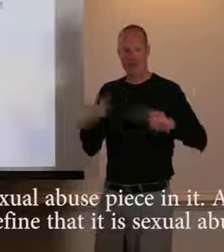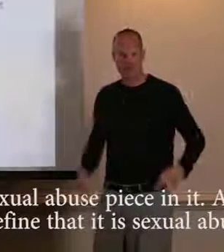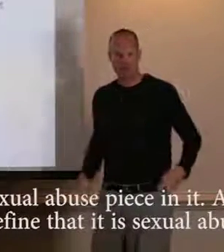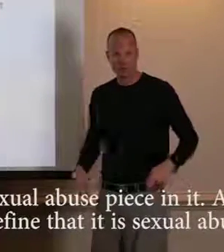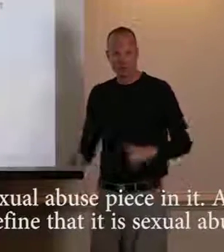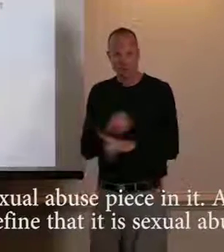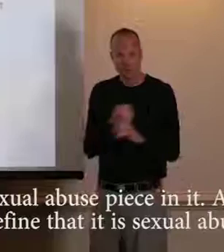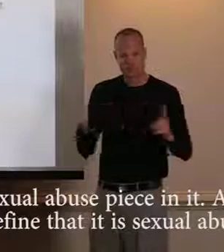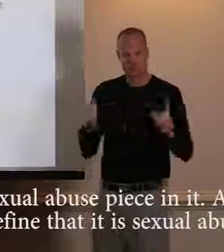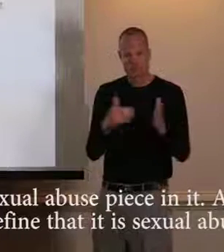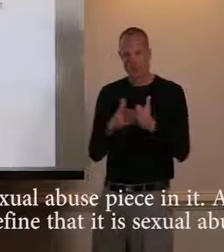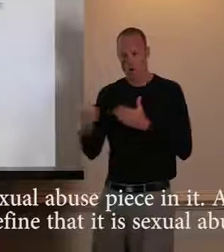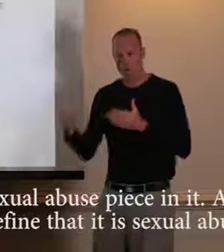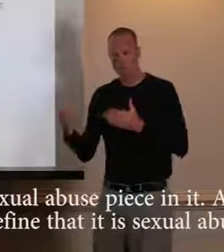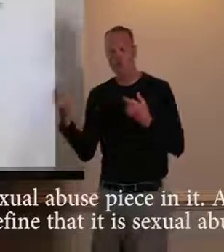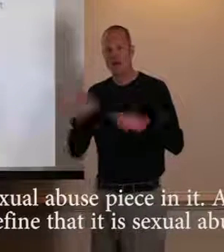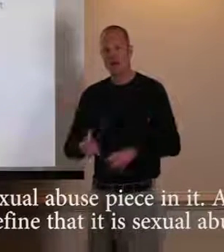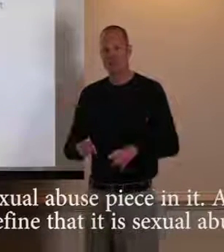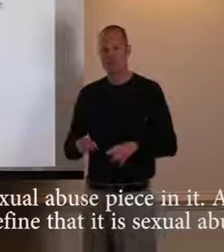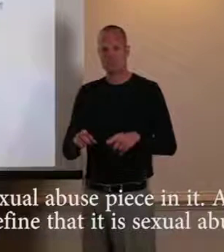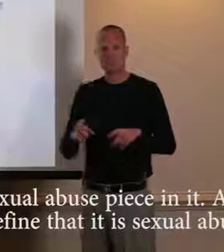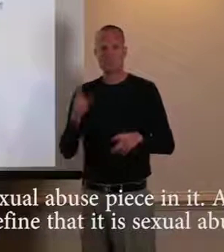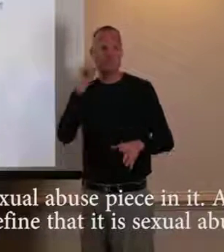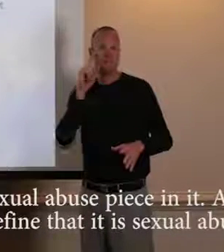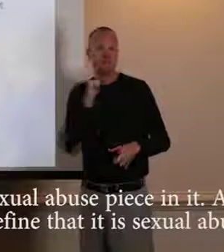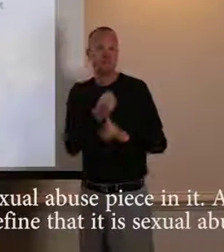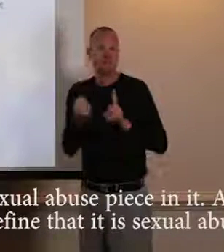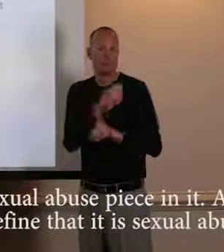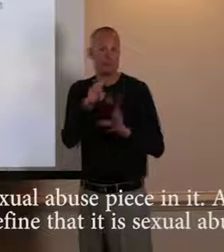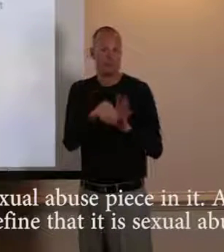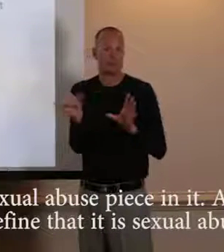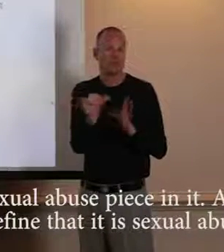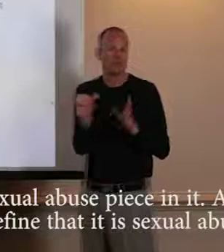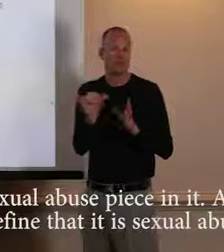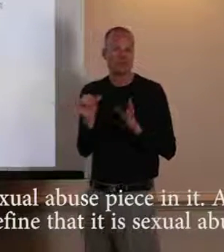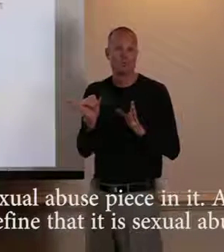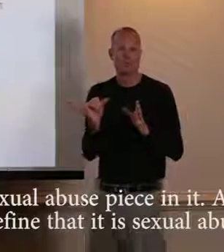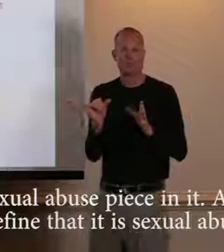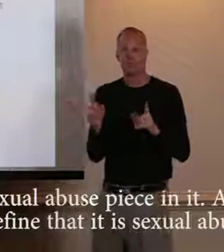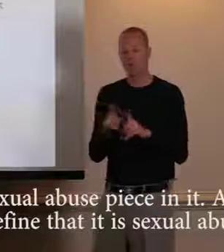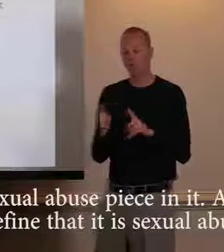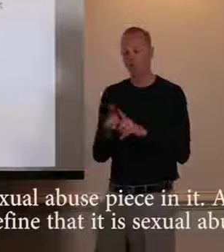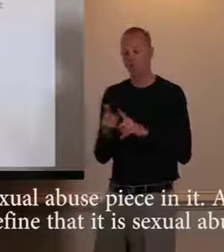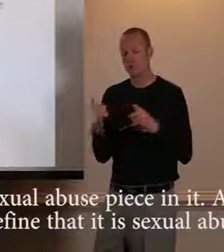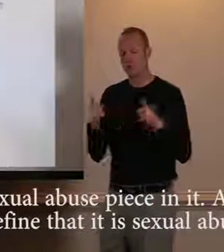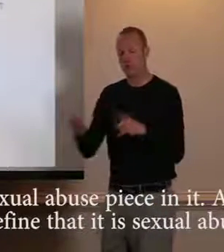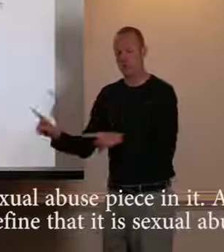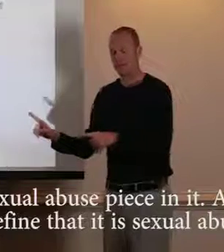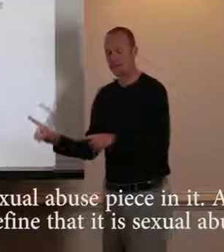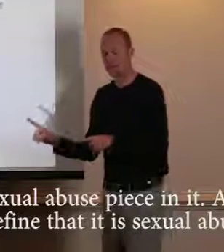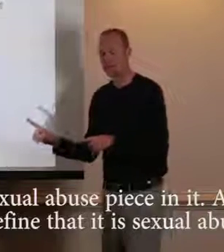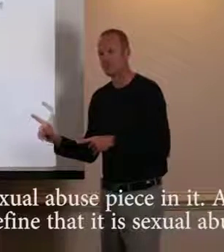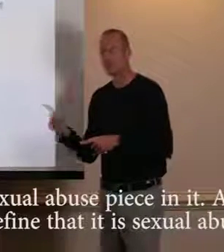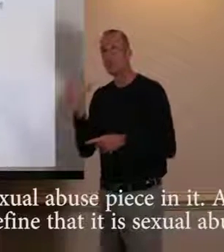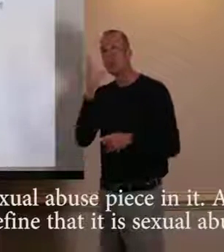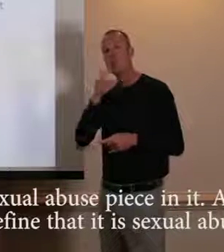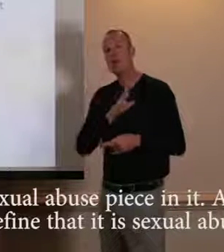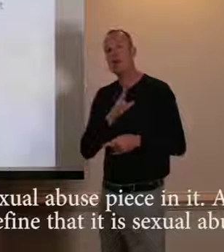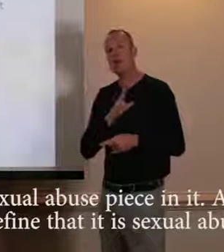there is the sexual abuse piece in it. Also, very often, women may not define